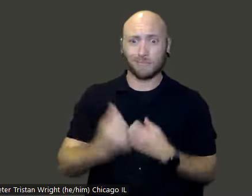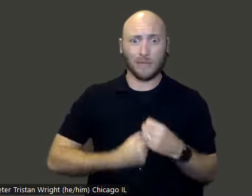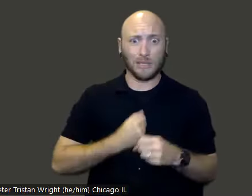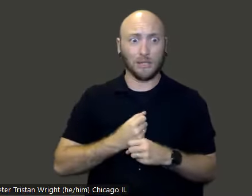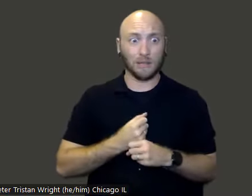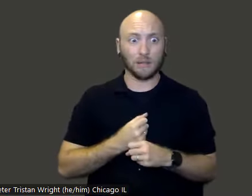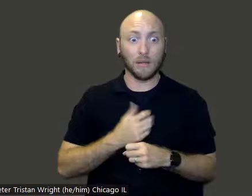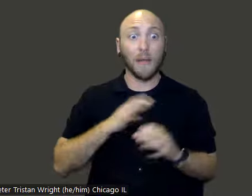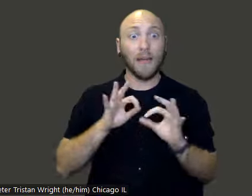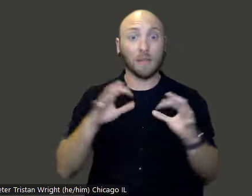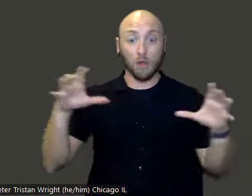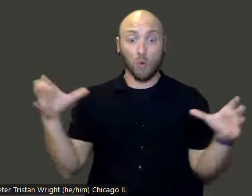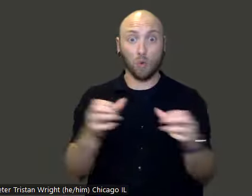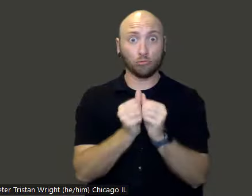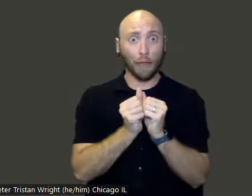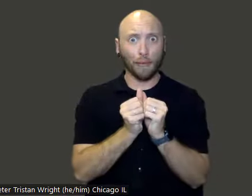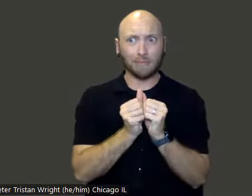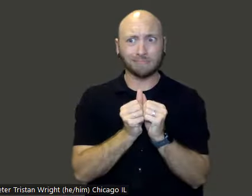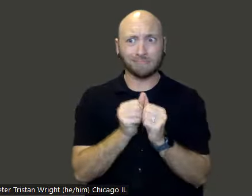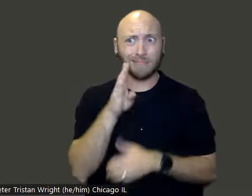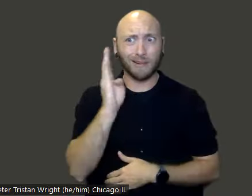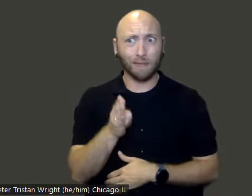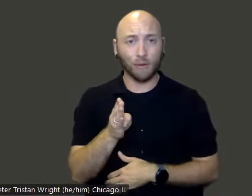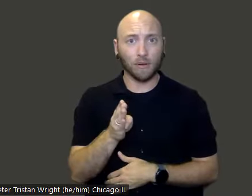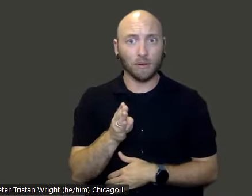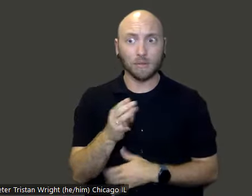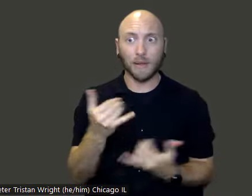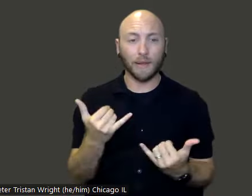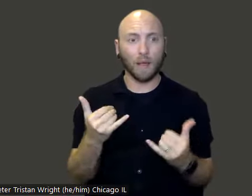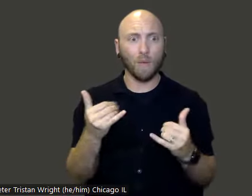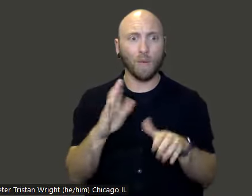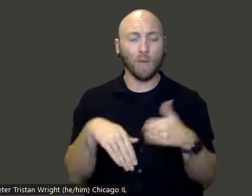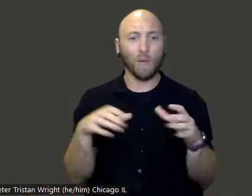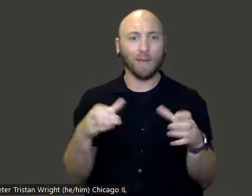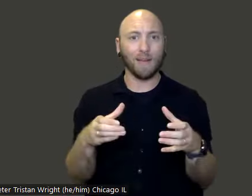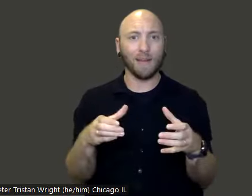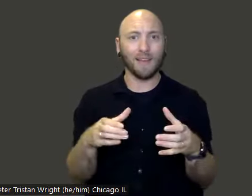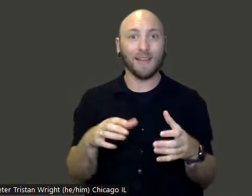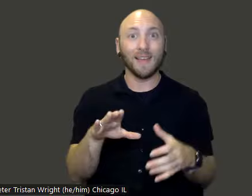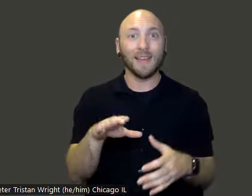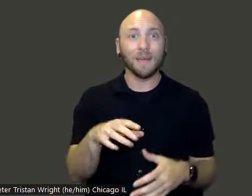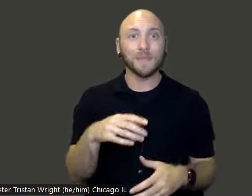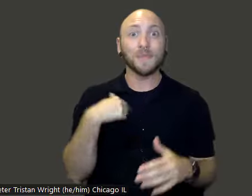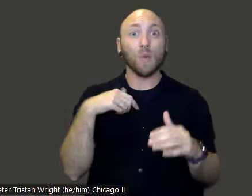my mom had cancer, and they were like, my mom's cancer free, right?